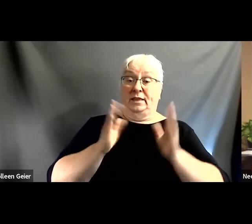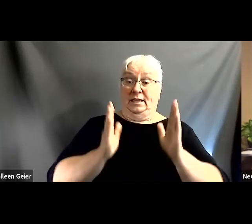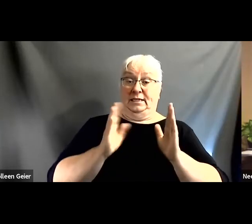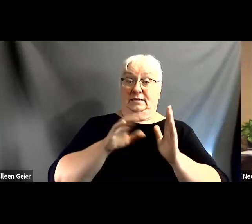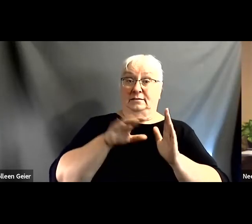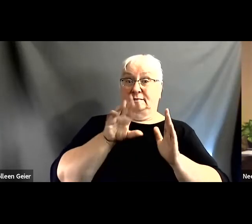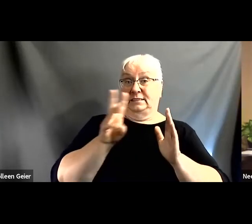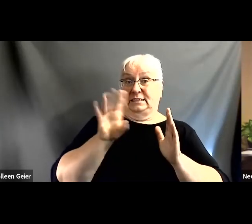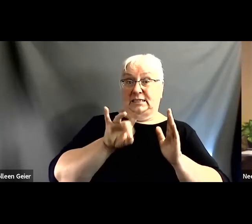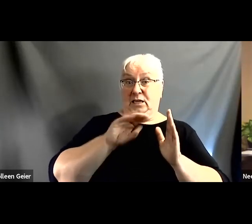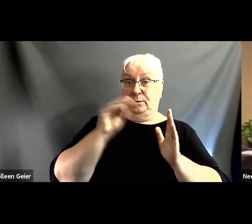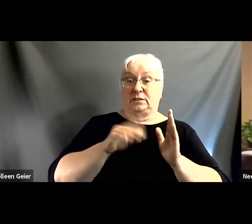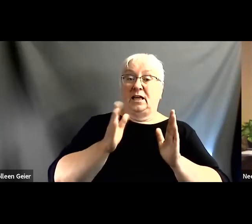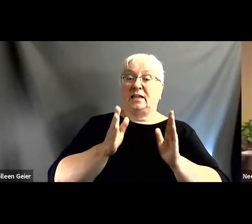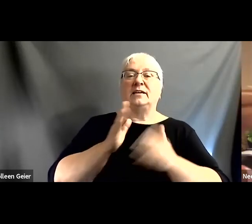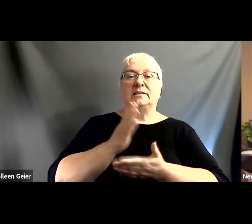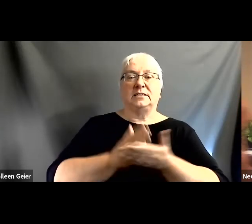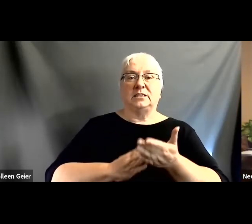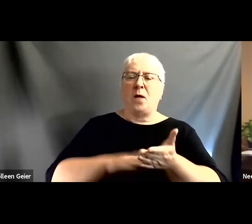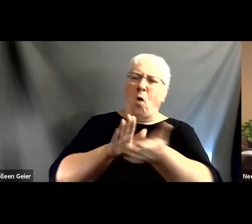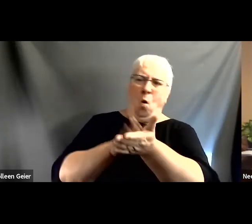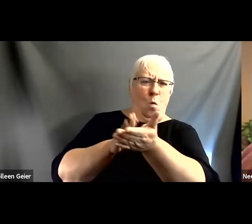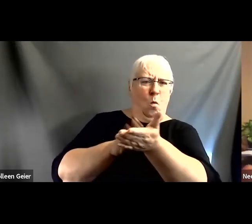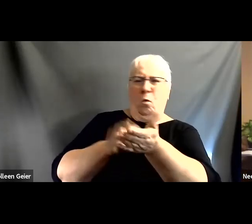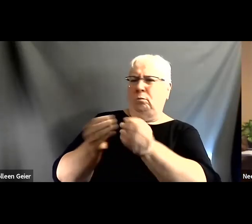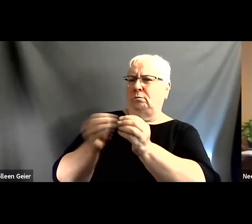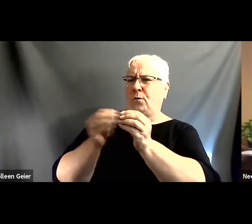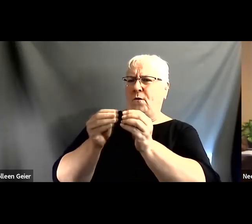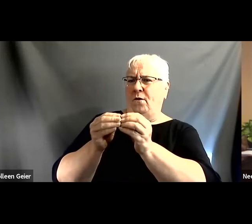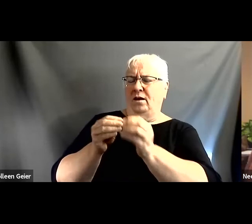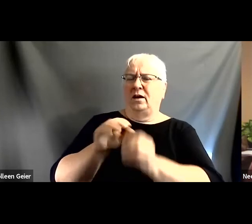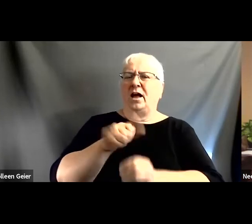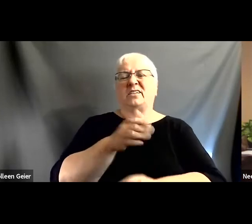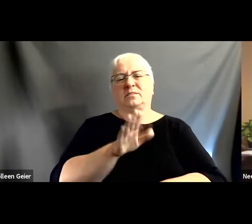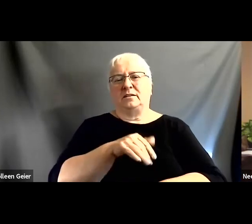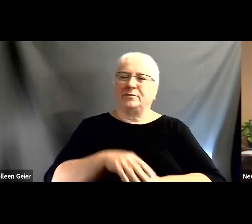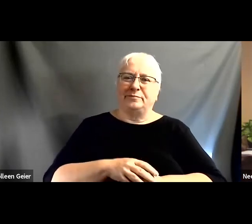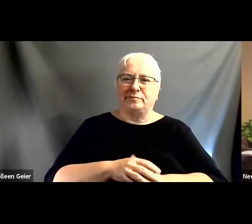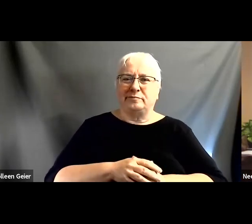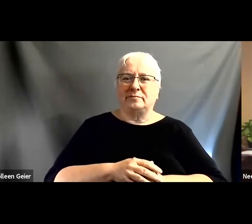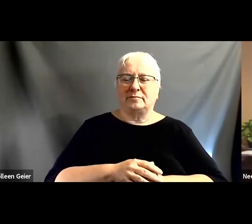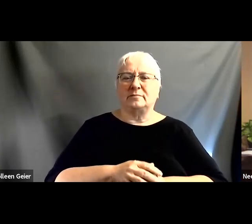that are celebrated more. And again, it is going back to the spectrum. The more